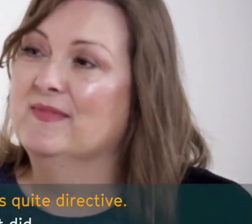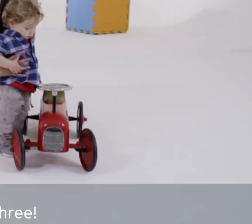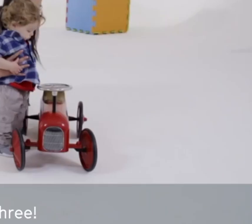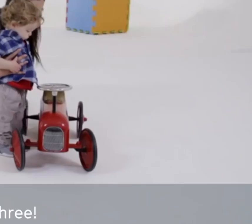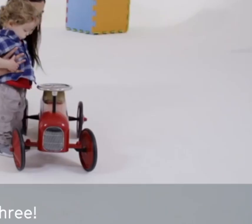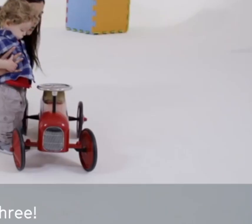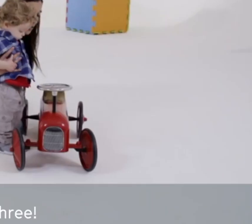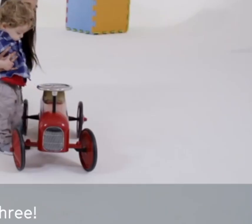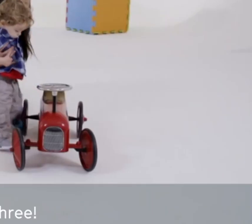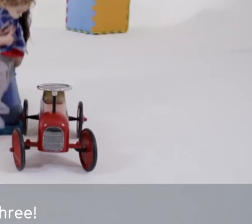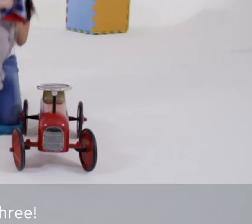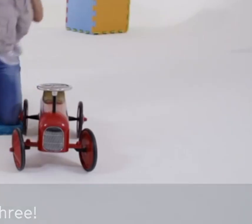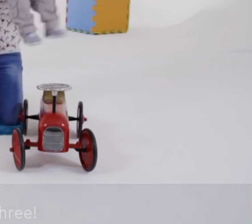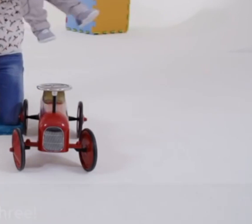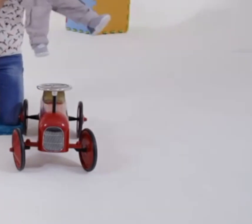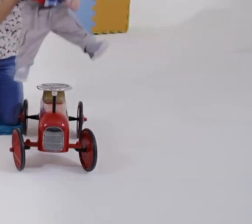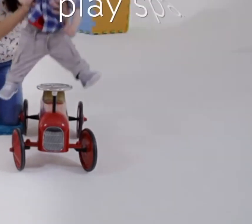directive. 1, 2, 3. Beep,